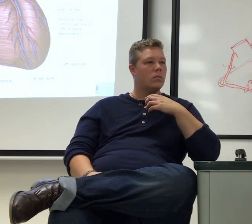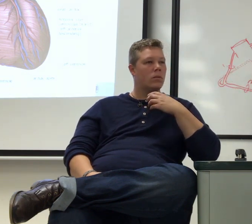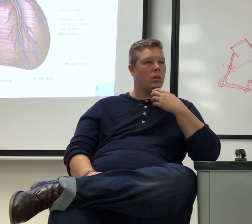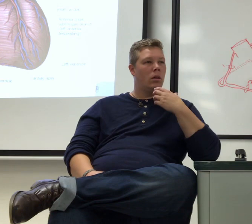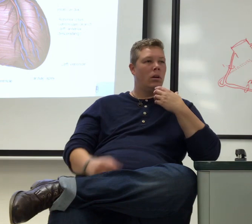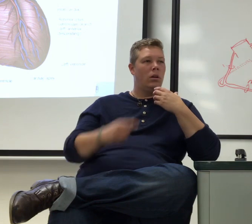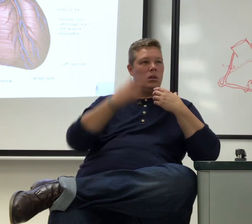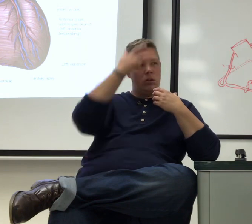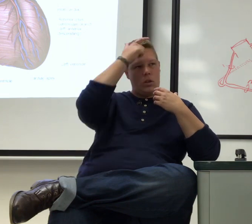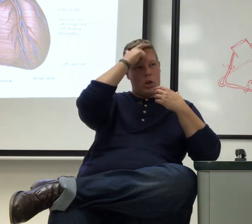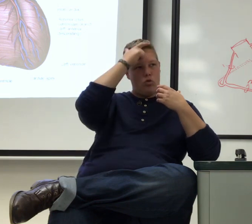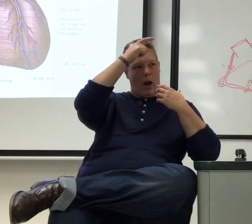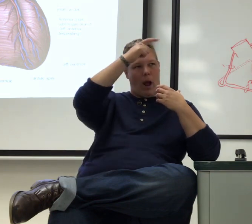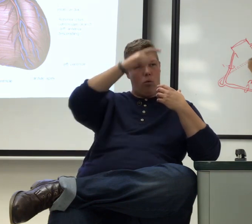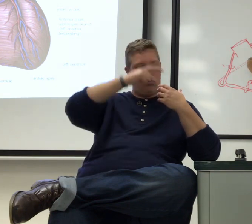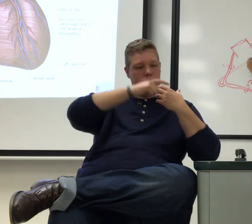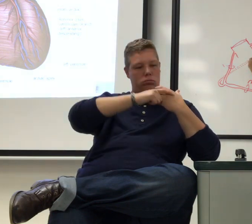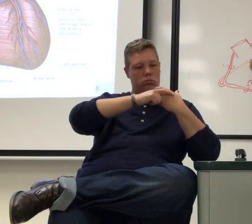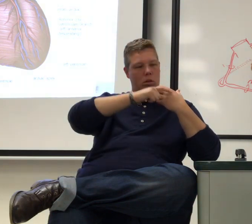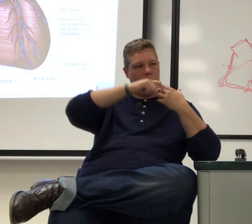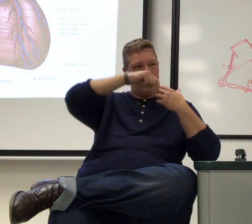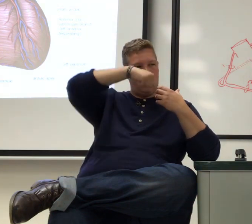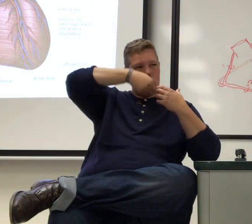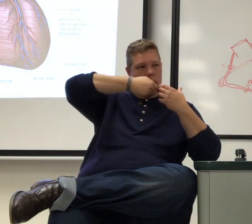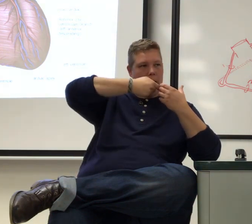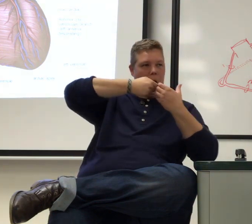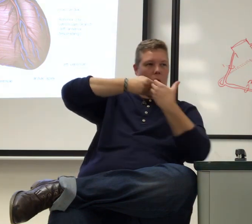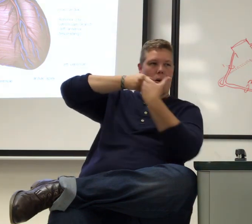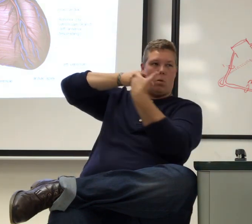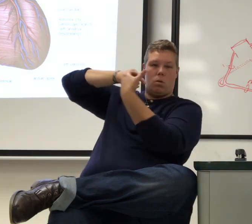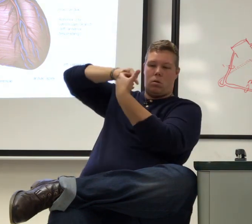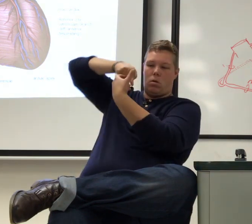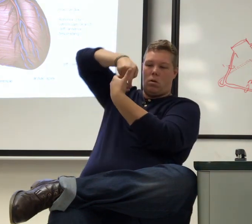kind of goes down the posterior interventricular sulcus.